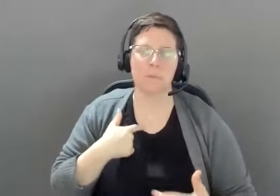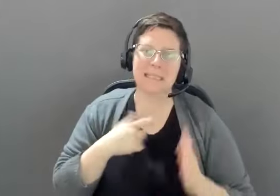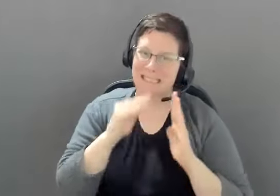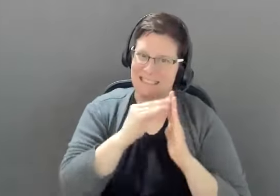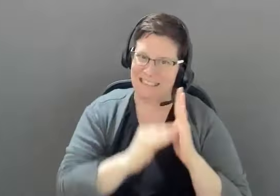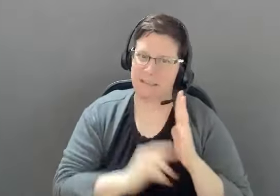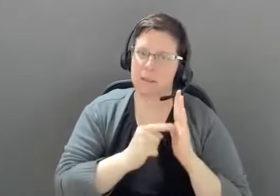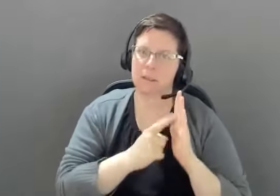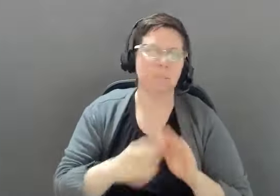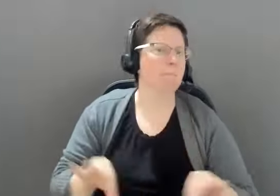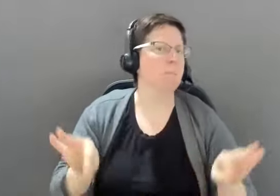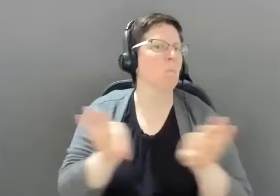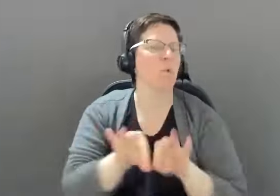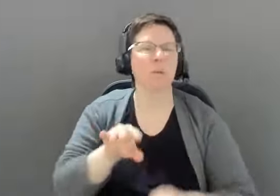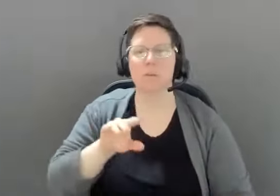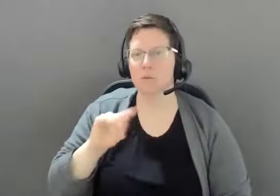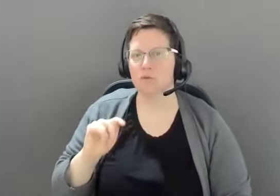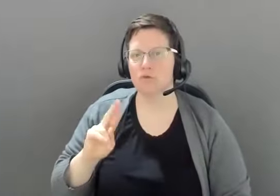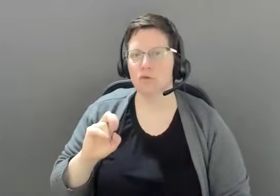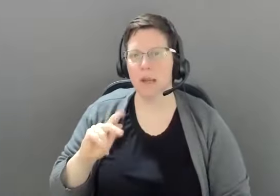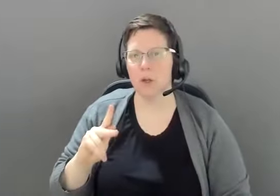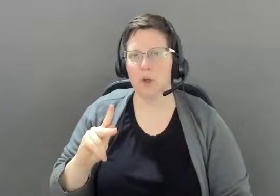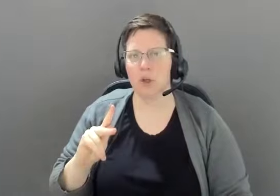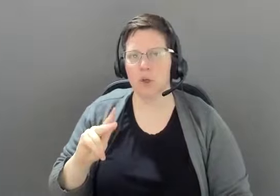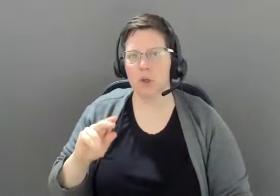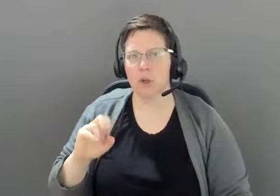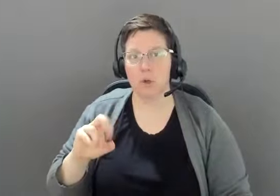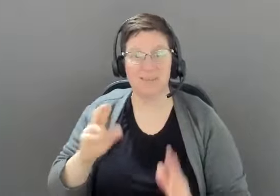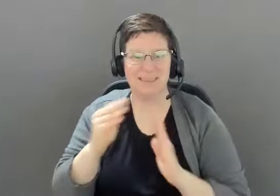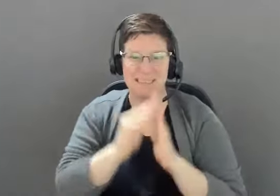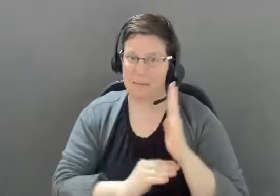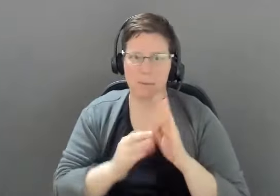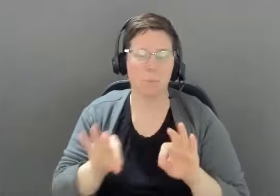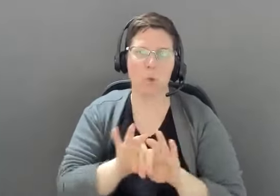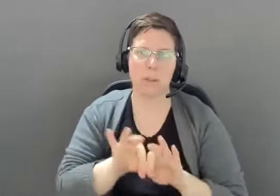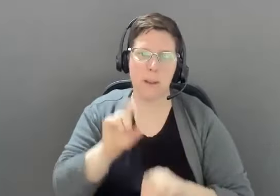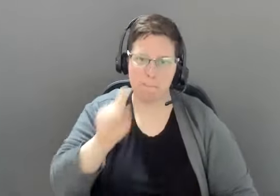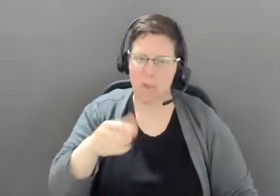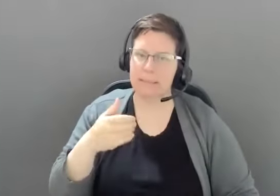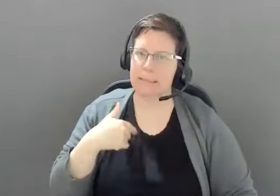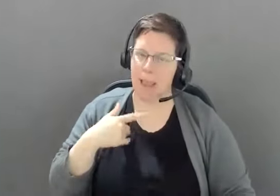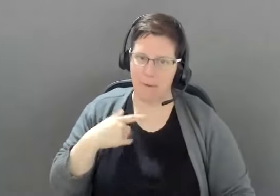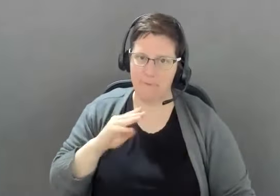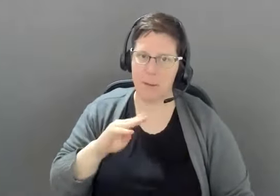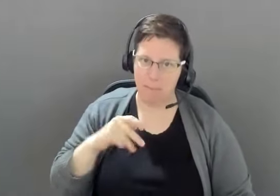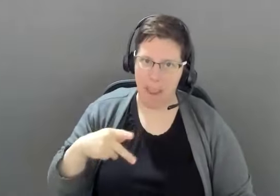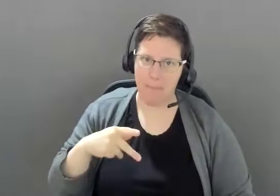I recommend that everyone, at minimum, includes a critical path and a tracking sheet to keep you organized in everything that you